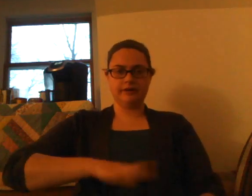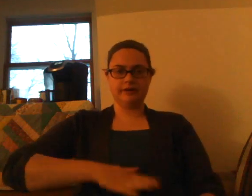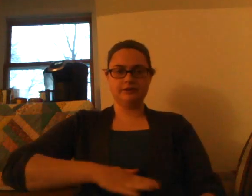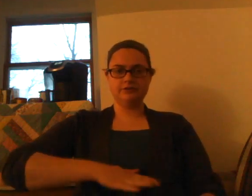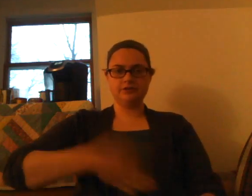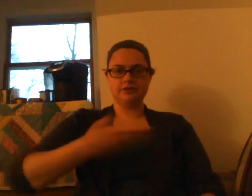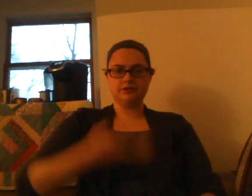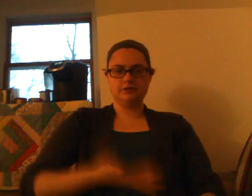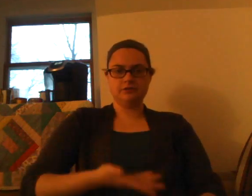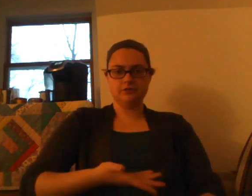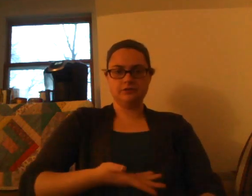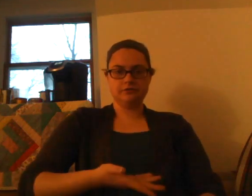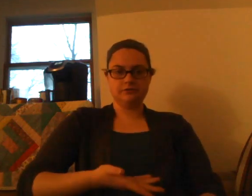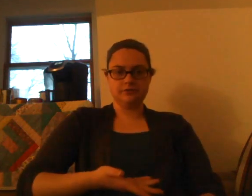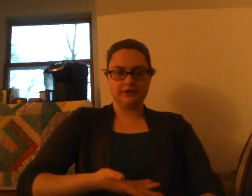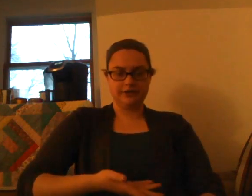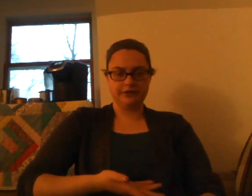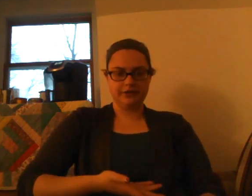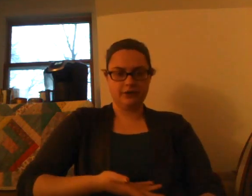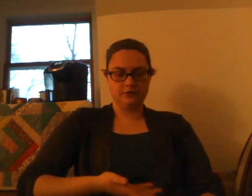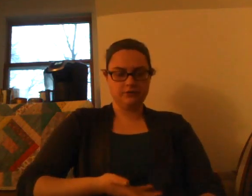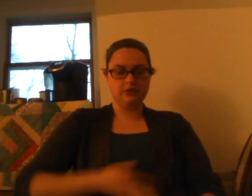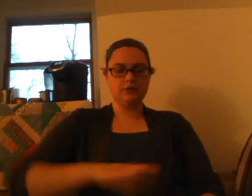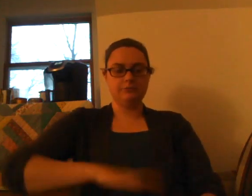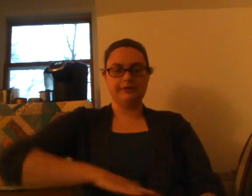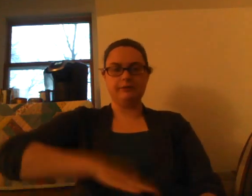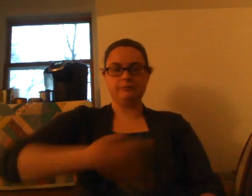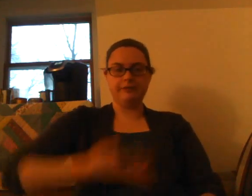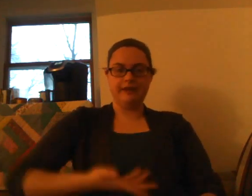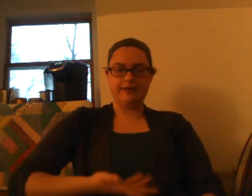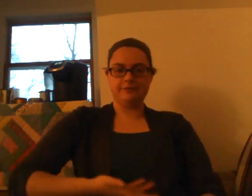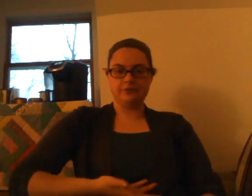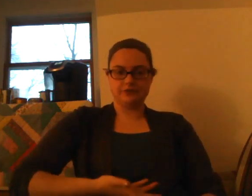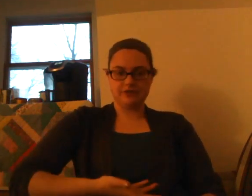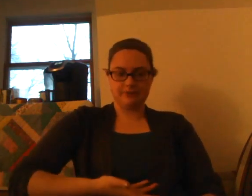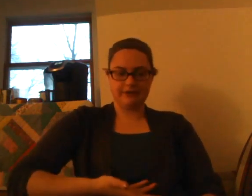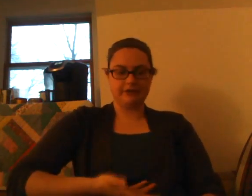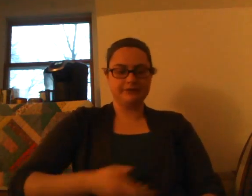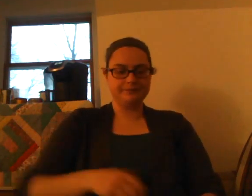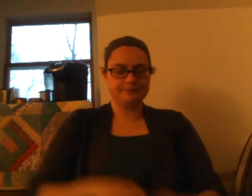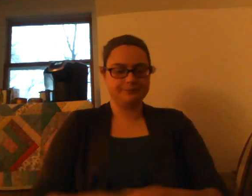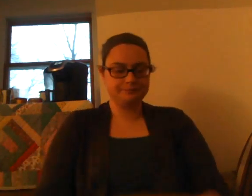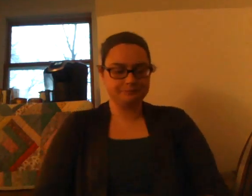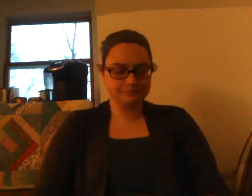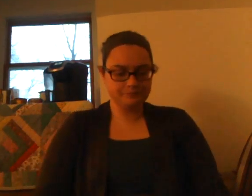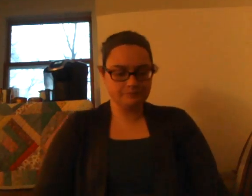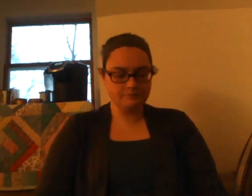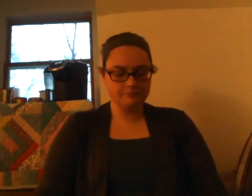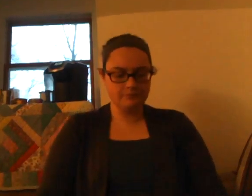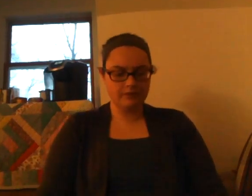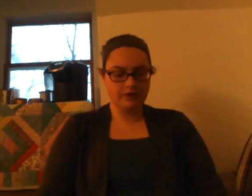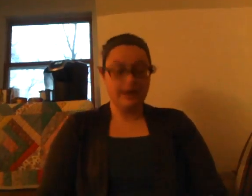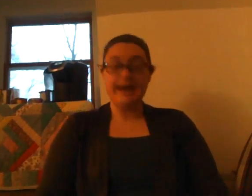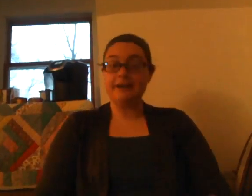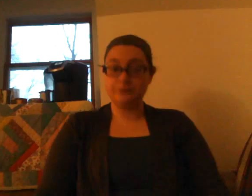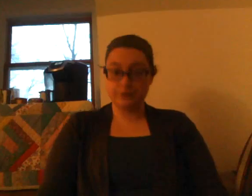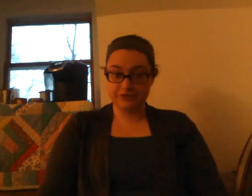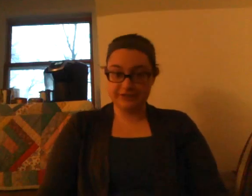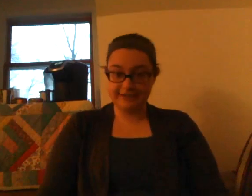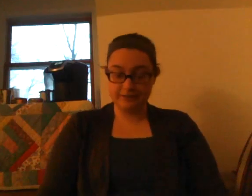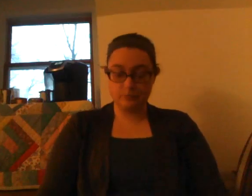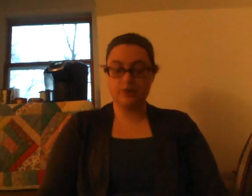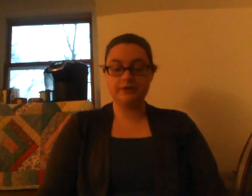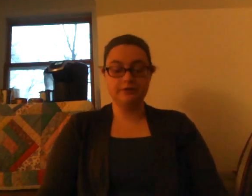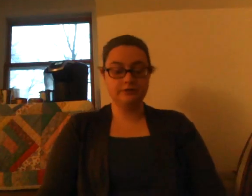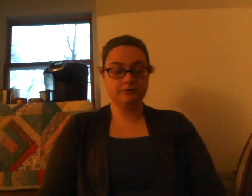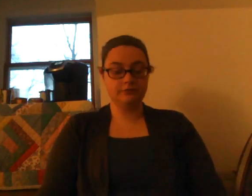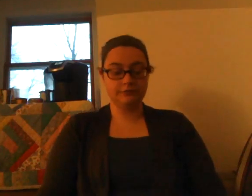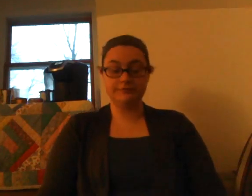is. There you go. That would be at the stomach. And your second one for